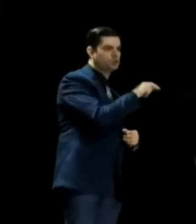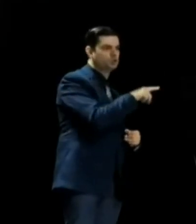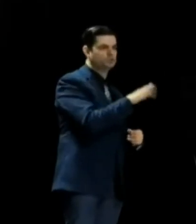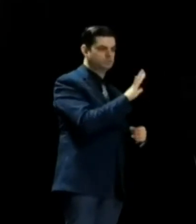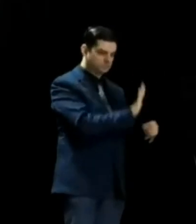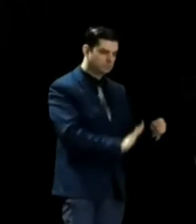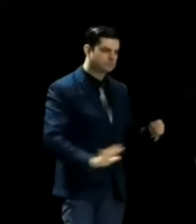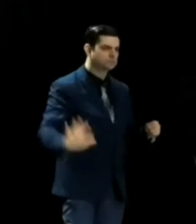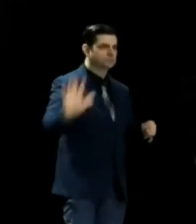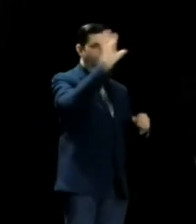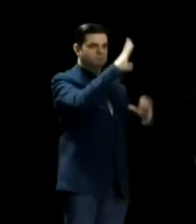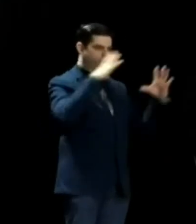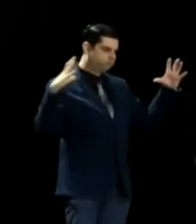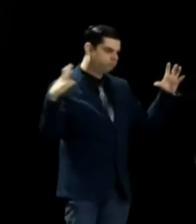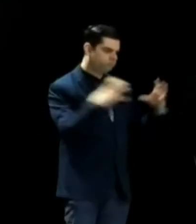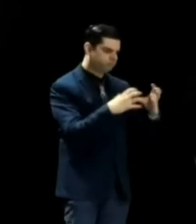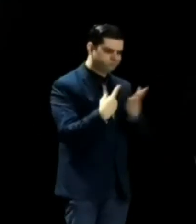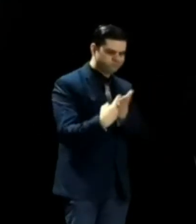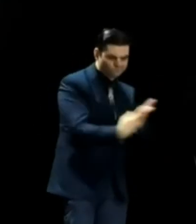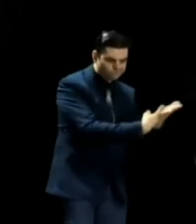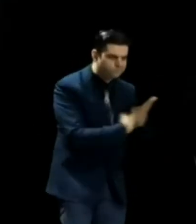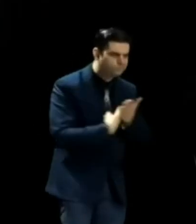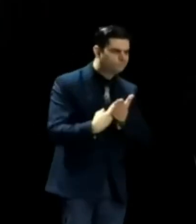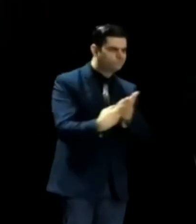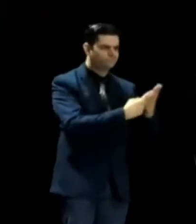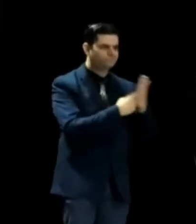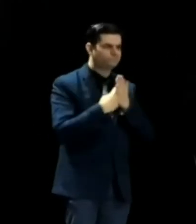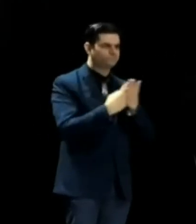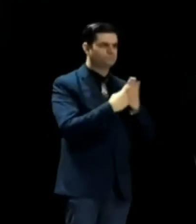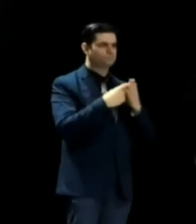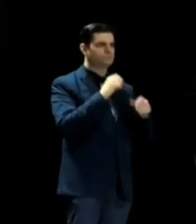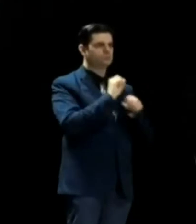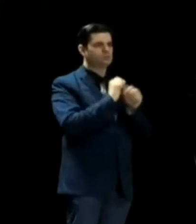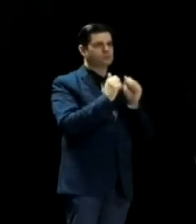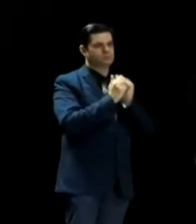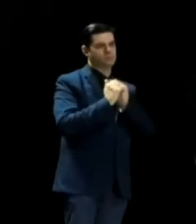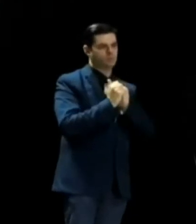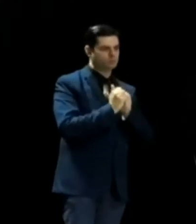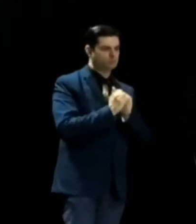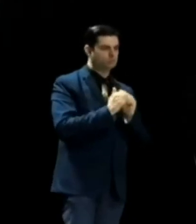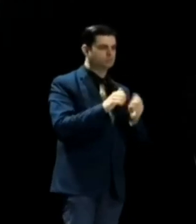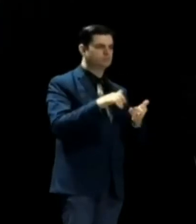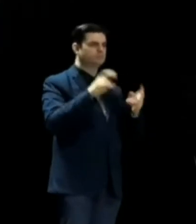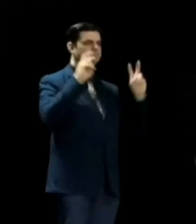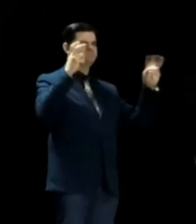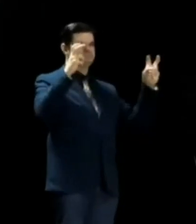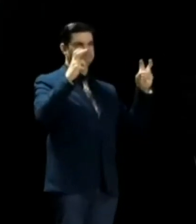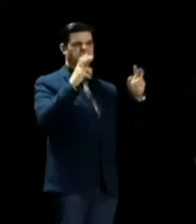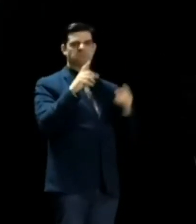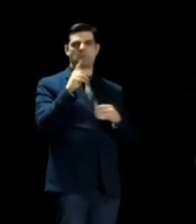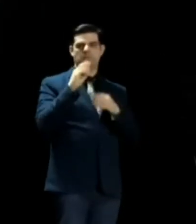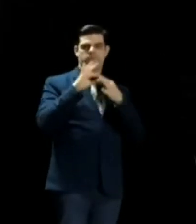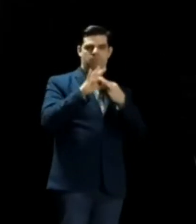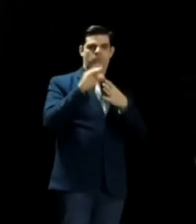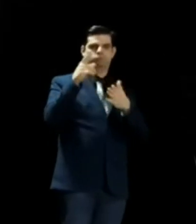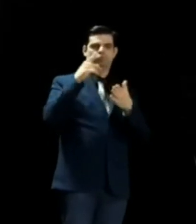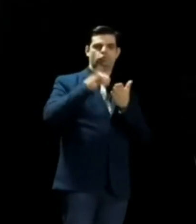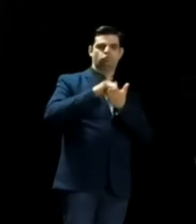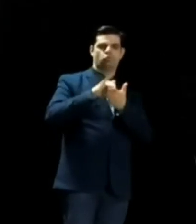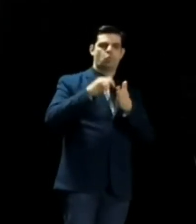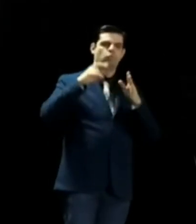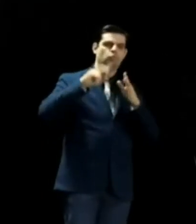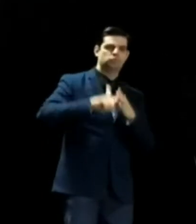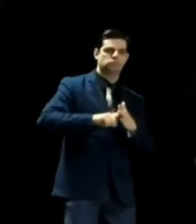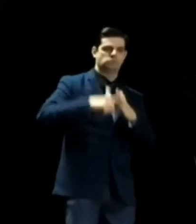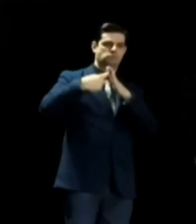are going to work together on a Central New York restart plan. This is different than what we talked about with